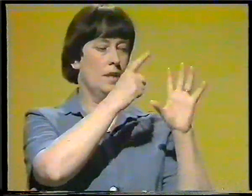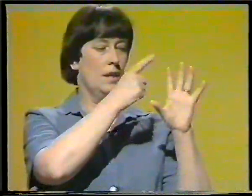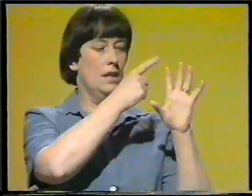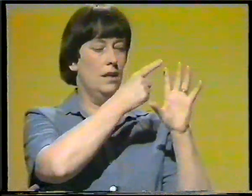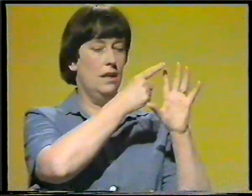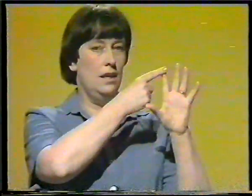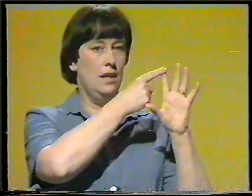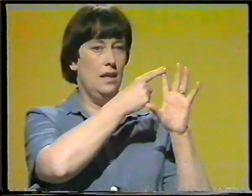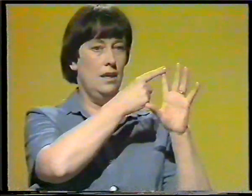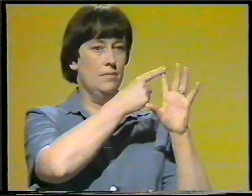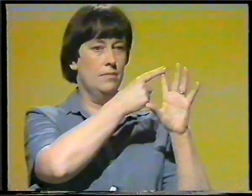E,